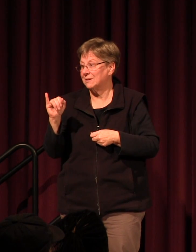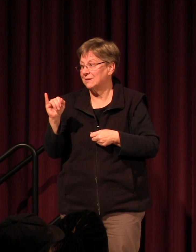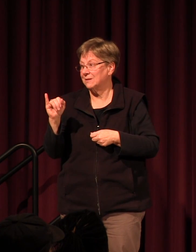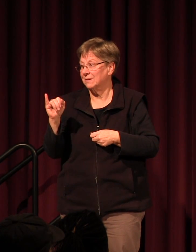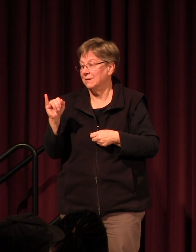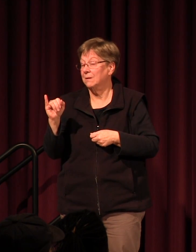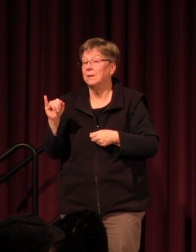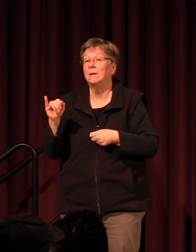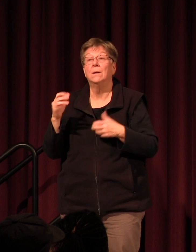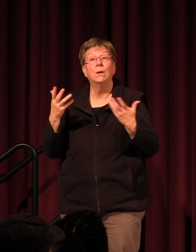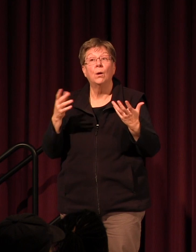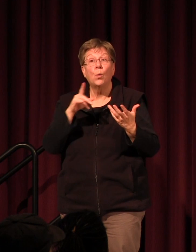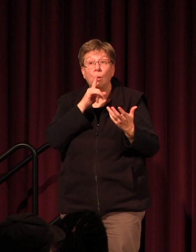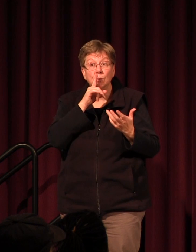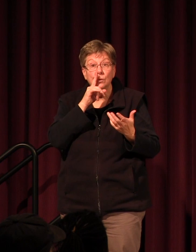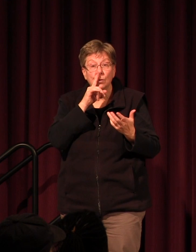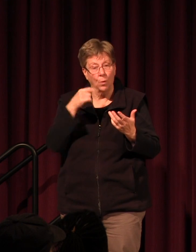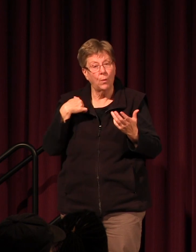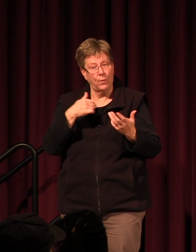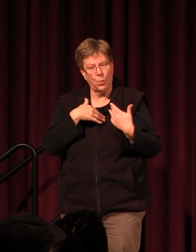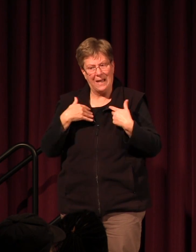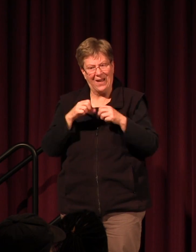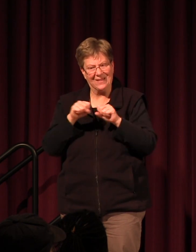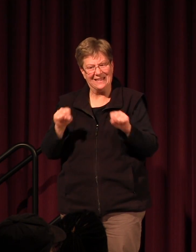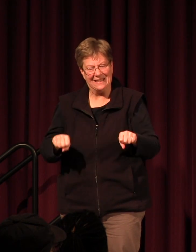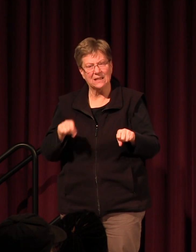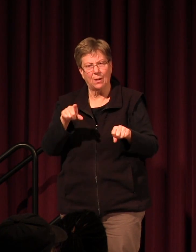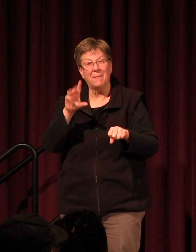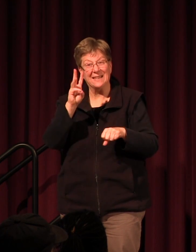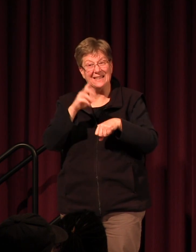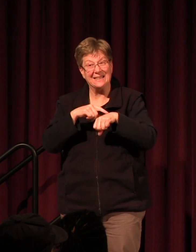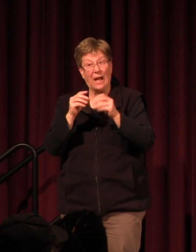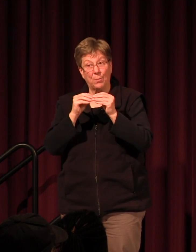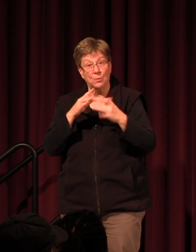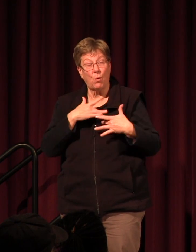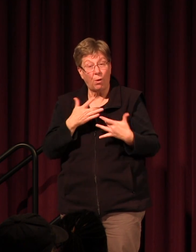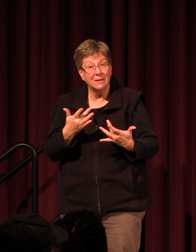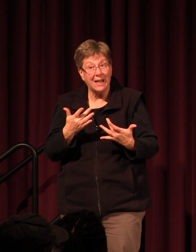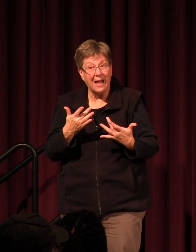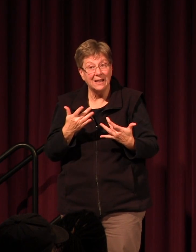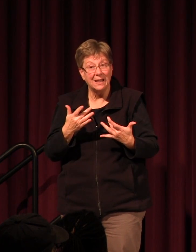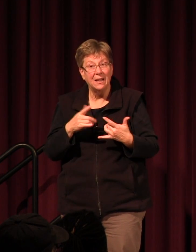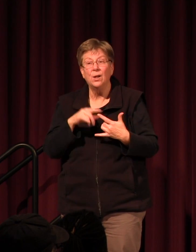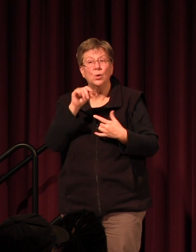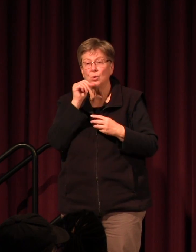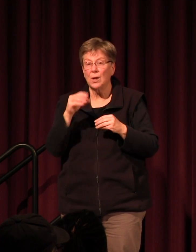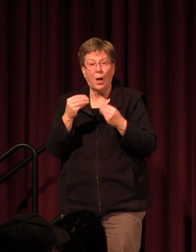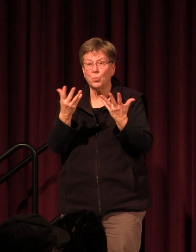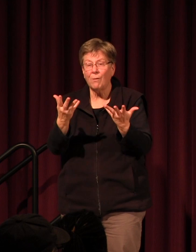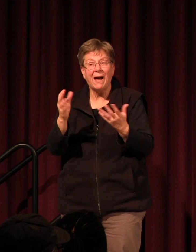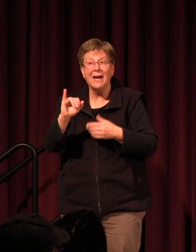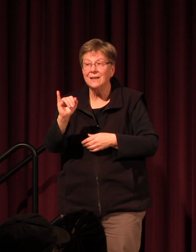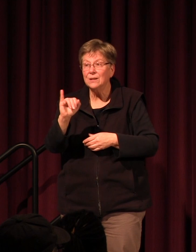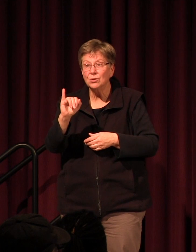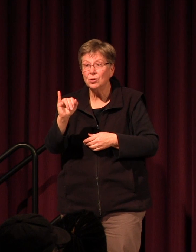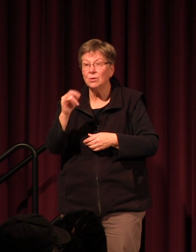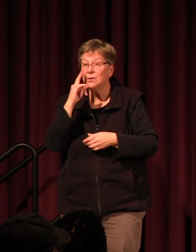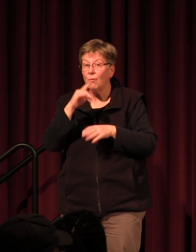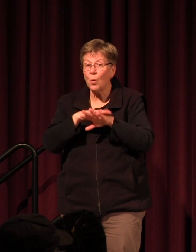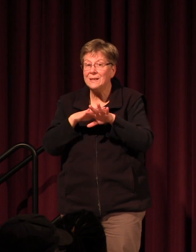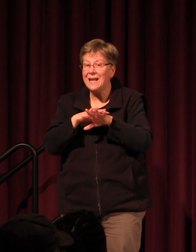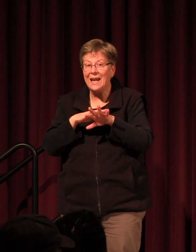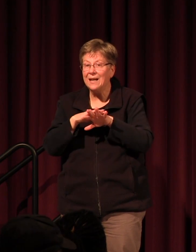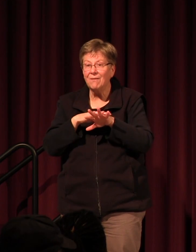is true, though, is that we have a system that is 6 times more likely to not provide insurance for